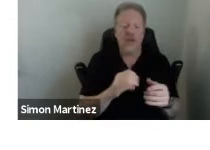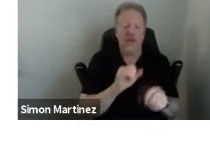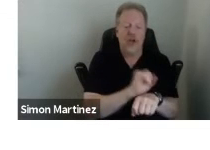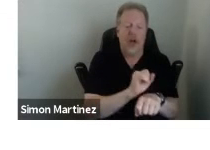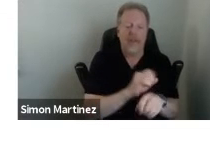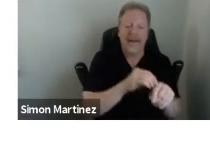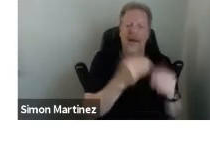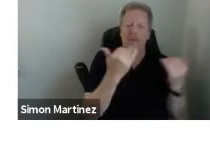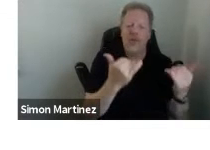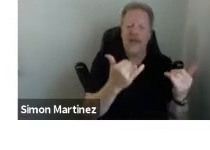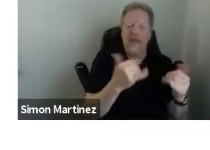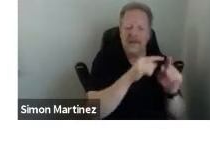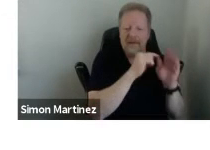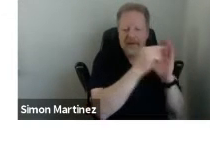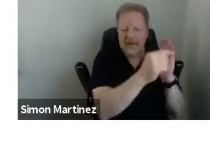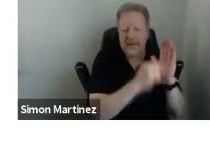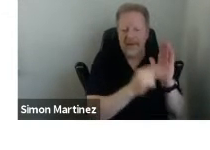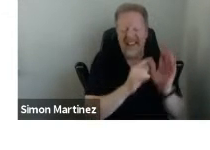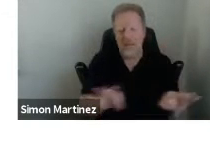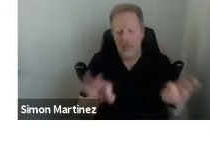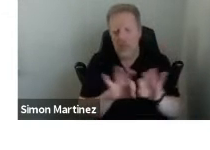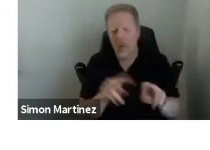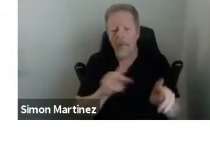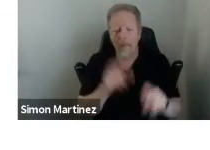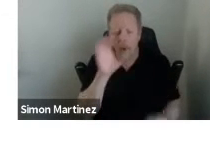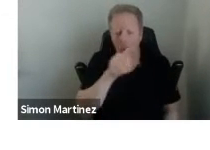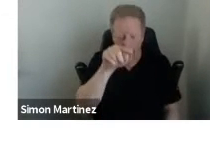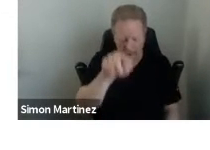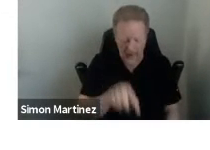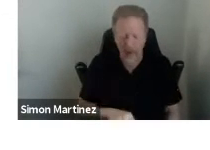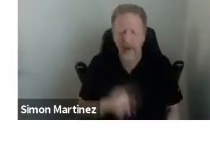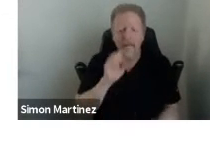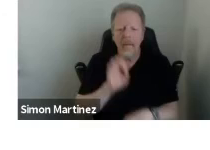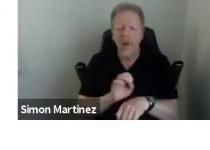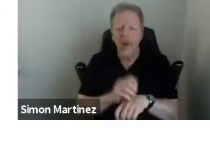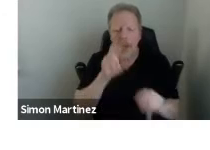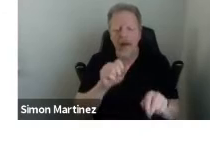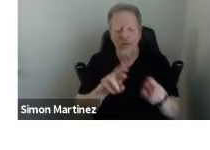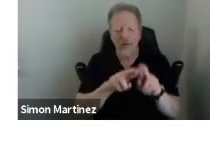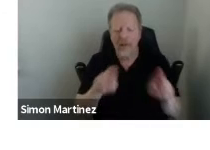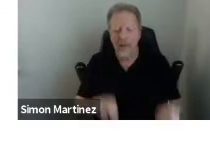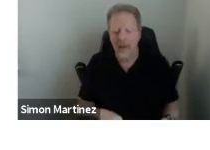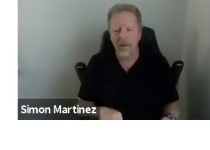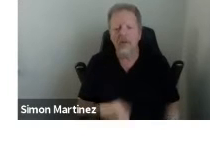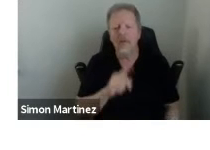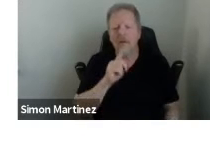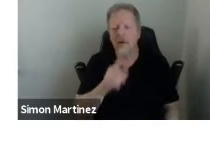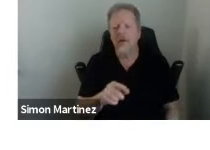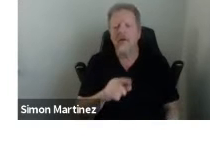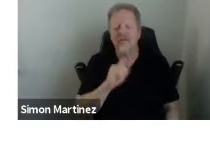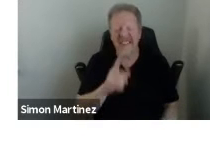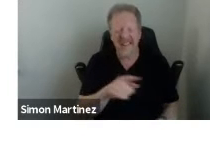tense. That's a very big thing when people are looking at employers, looking at resumes. It's like a stickler,